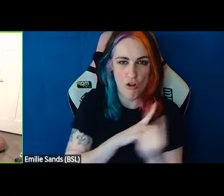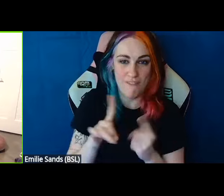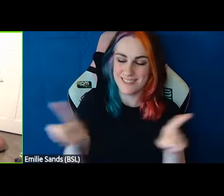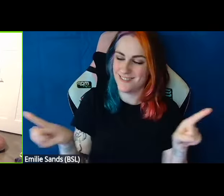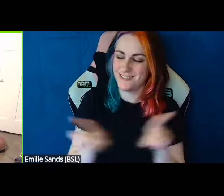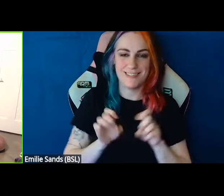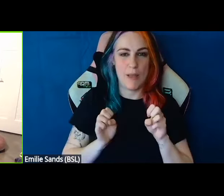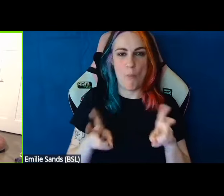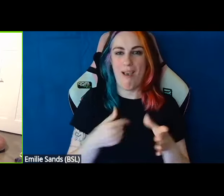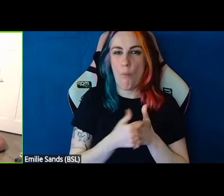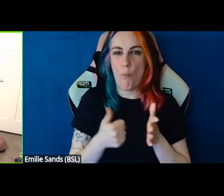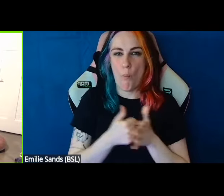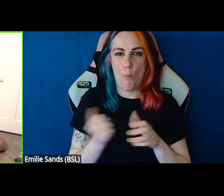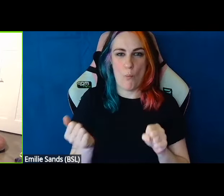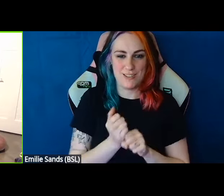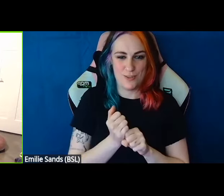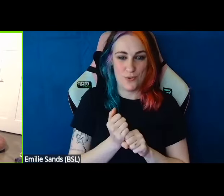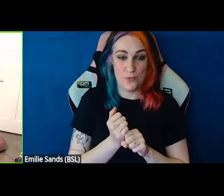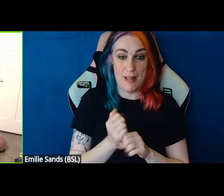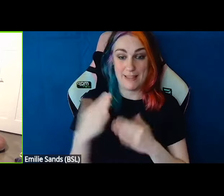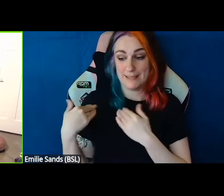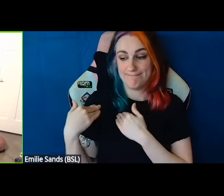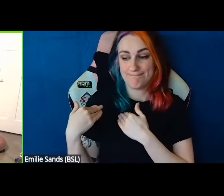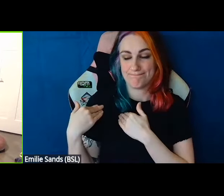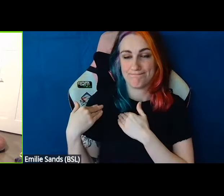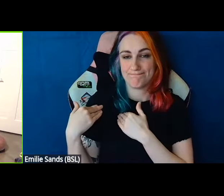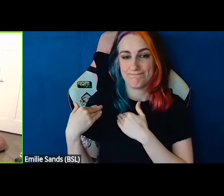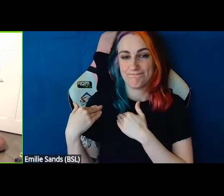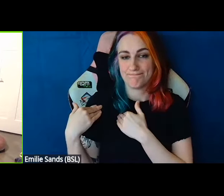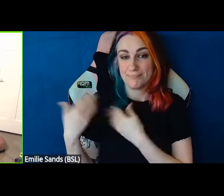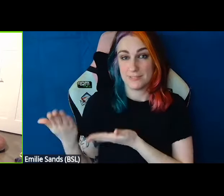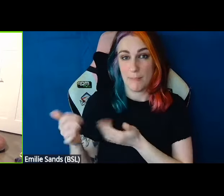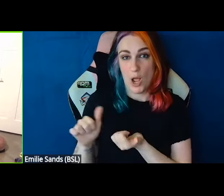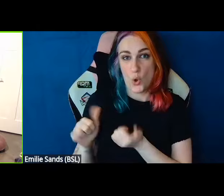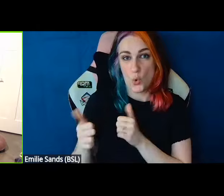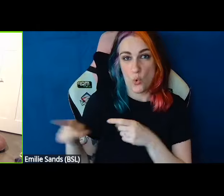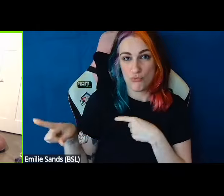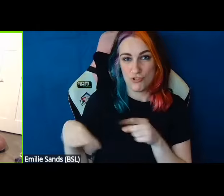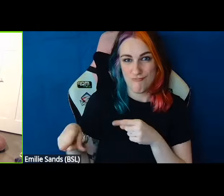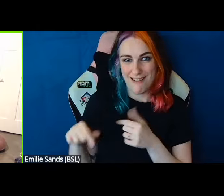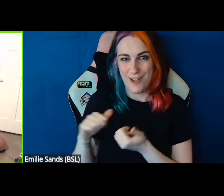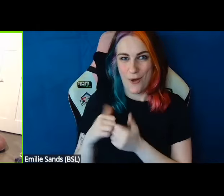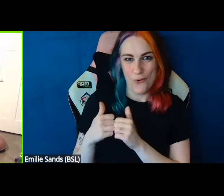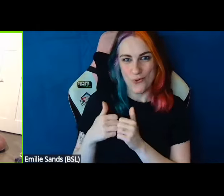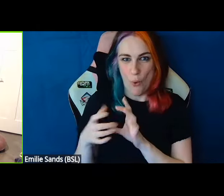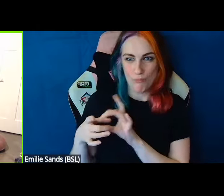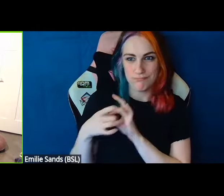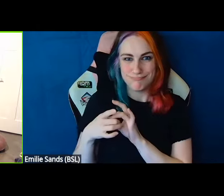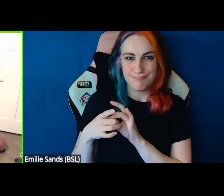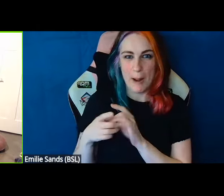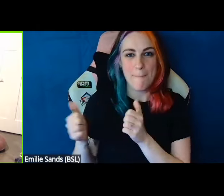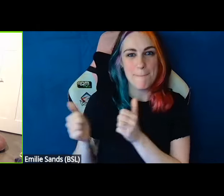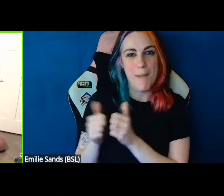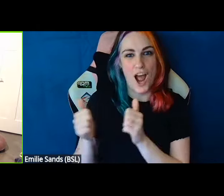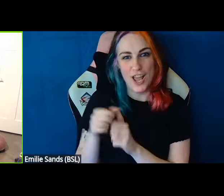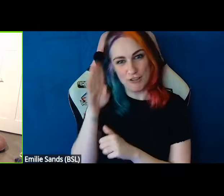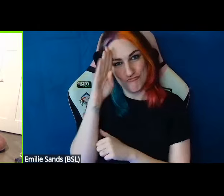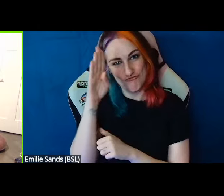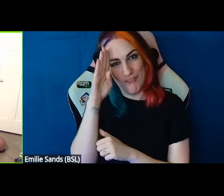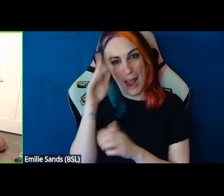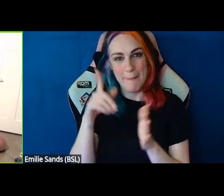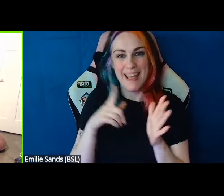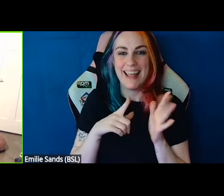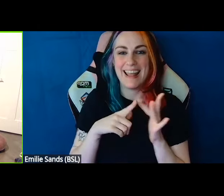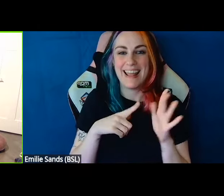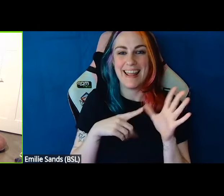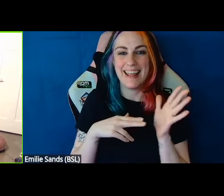do, and that is handing it over to my co-director, co-conspirator, partner in crime, Ian Hamilton, for